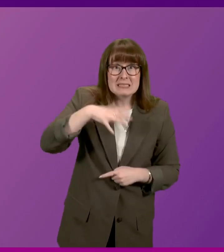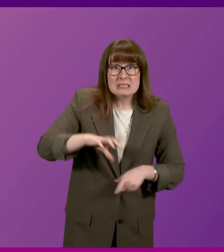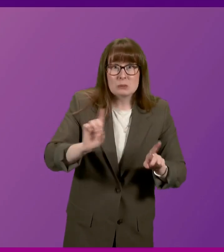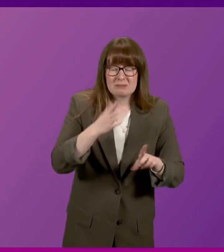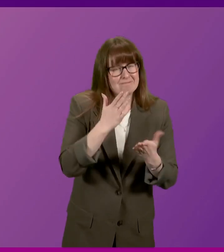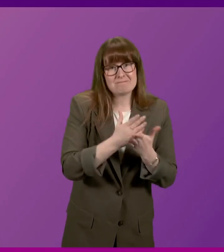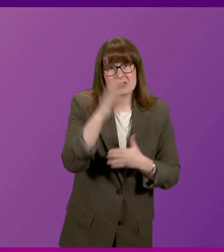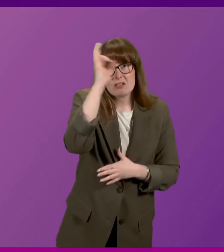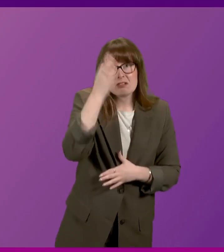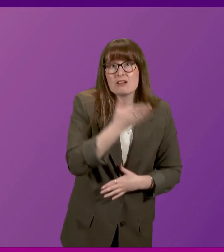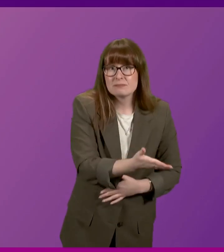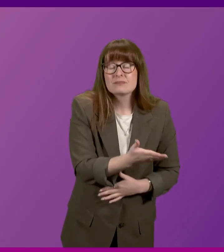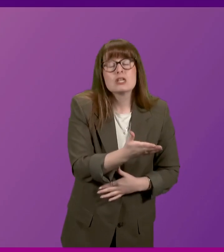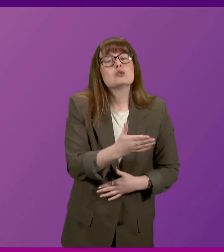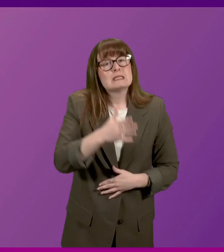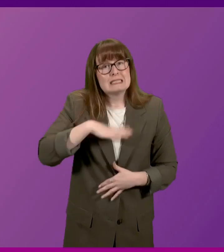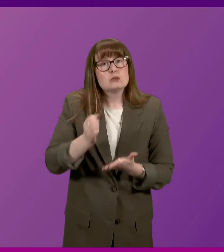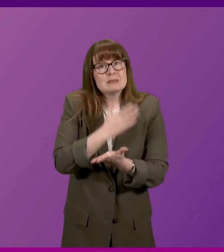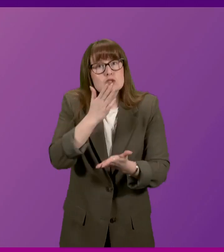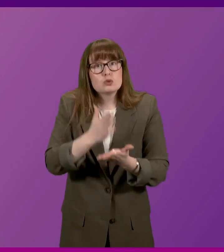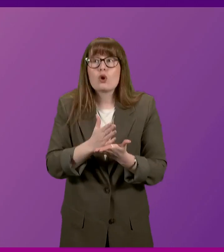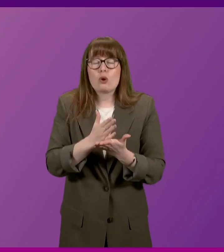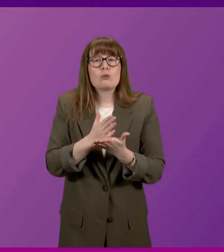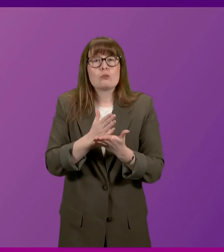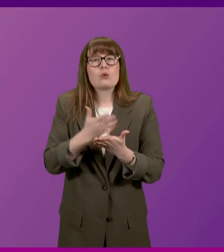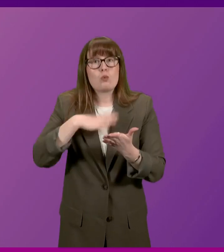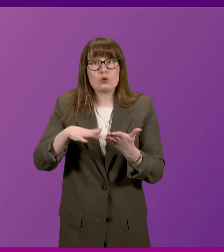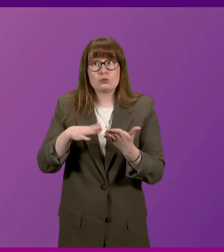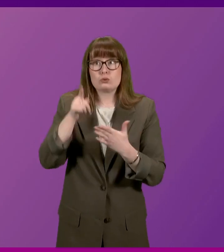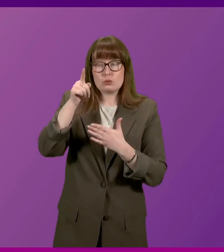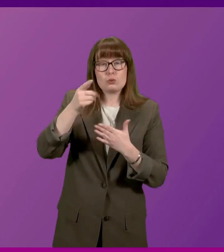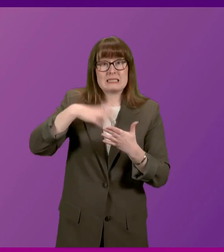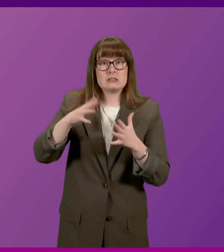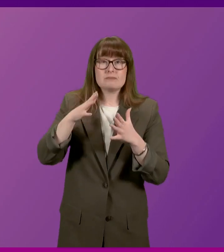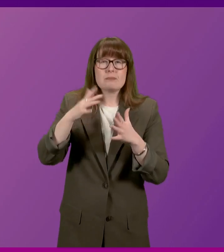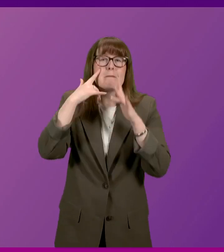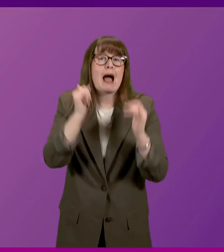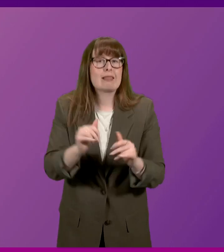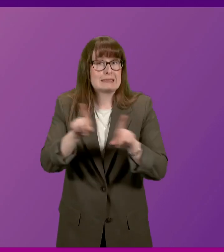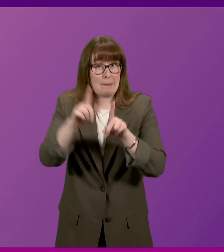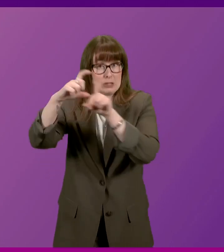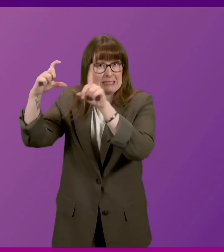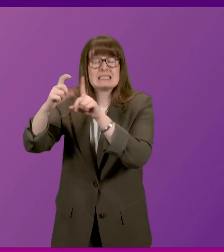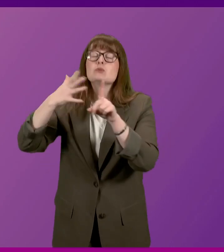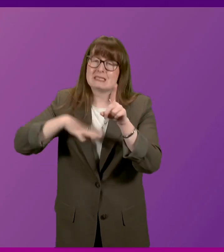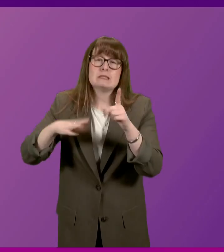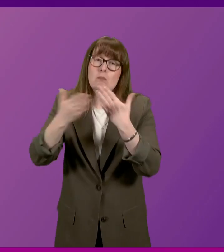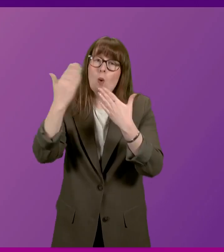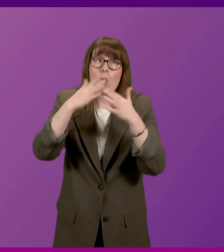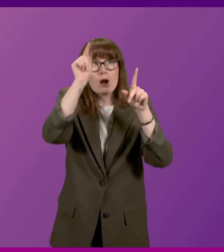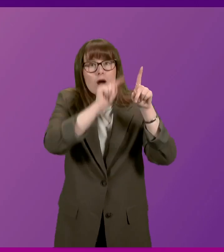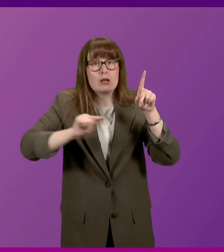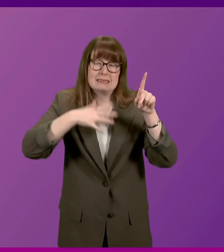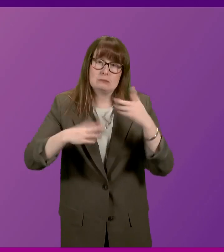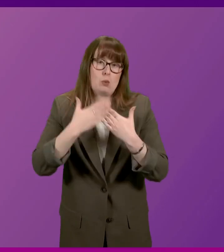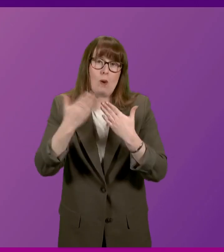users. We want to really recommend that the scaling up of pilots like we've seen in Dundee, so that we can